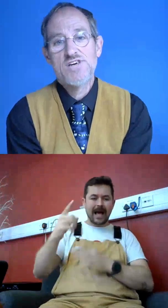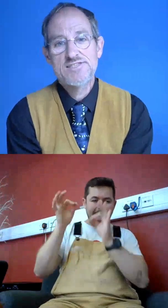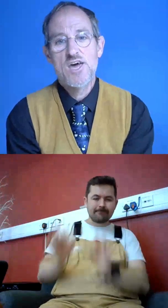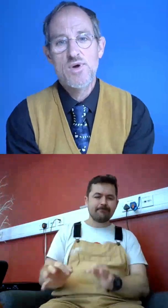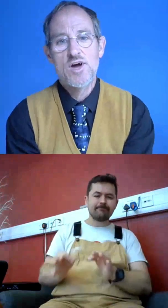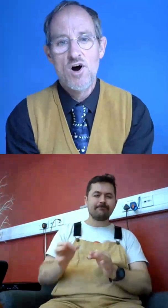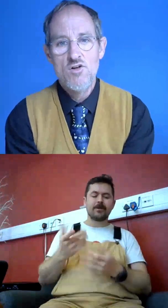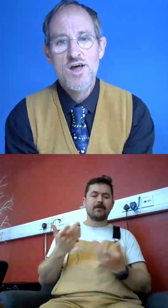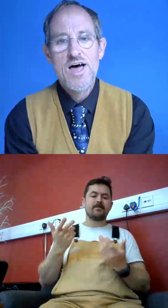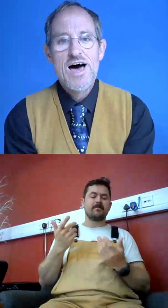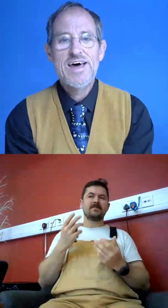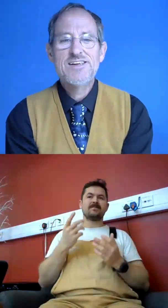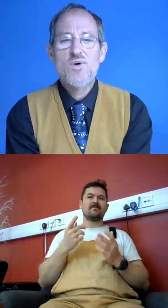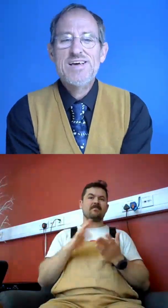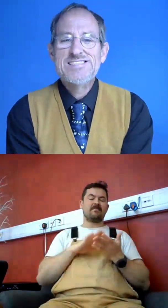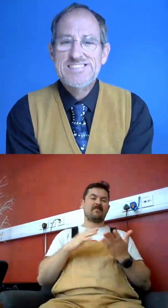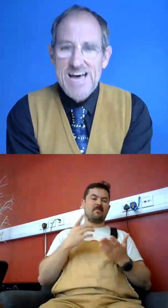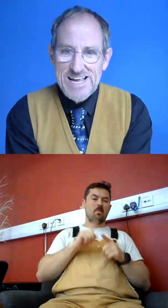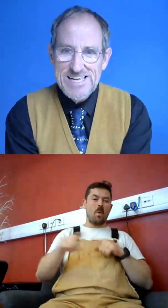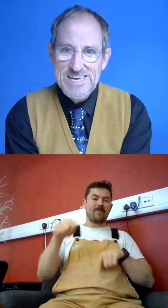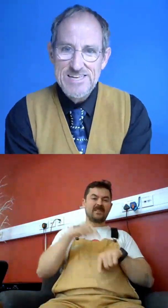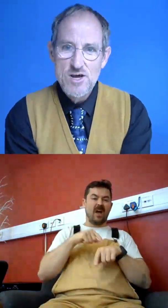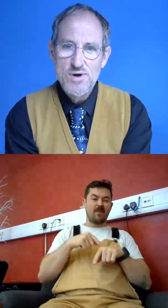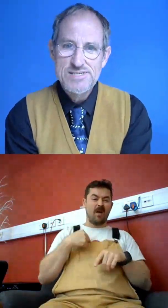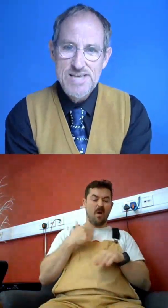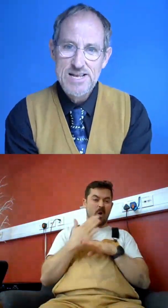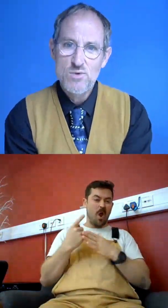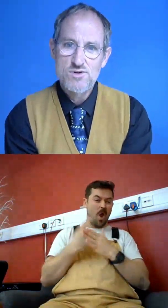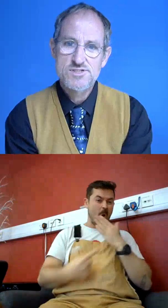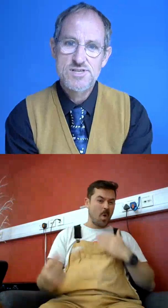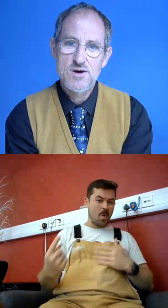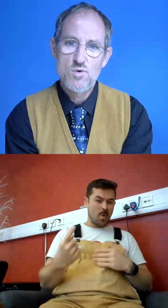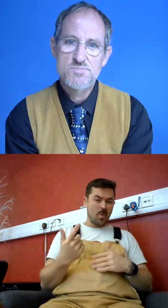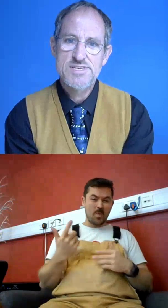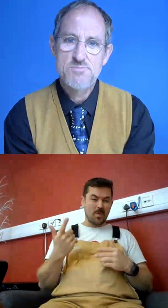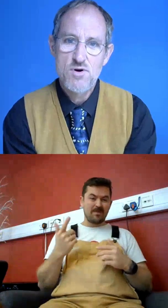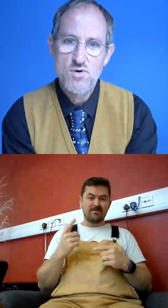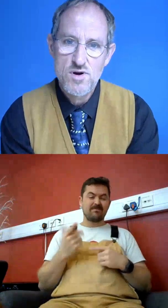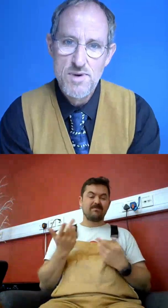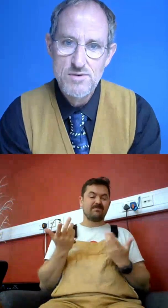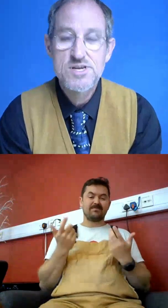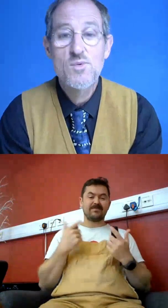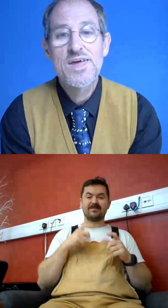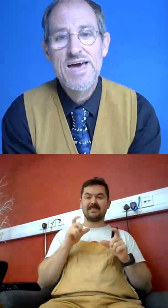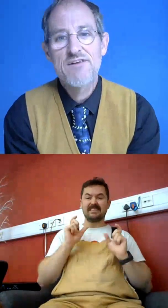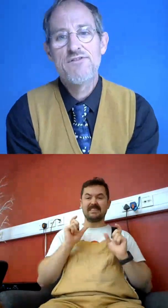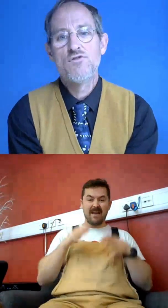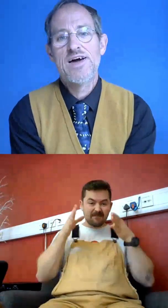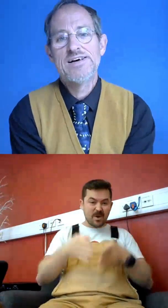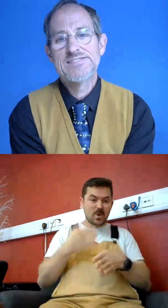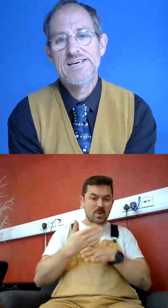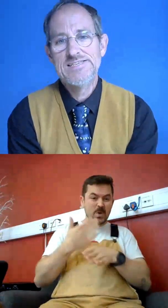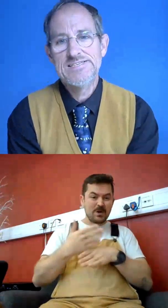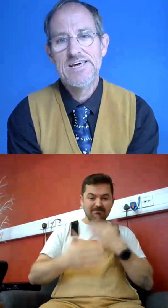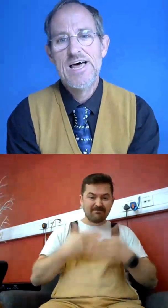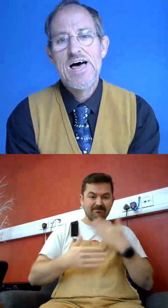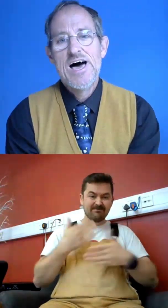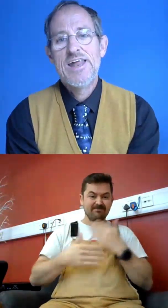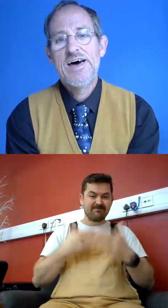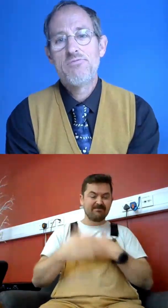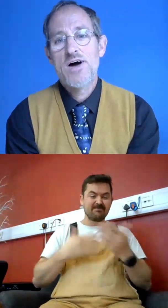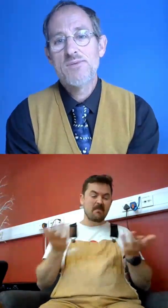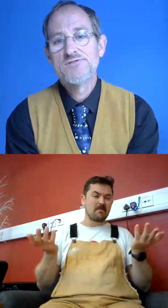obviously a lot of chatter going on, and I don't exactly know what's being spoken about. So I can feel very